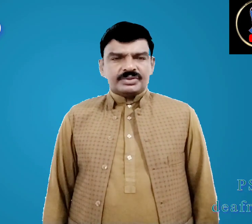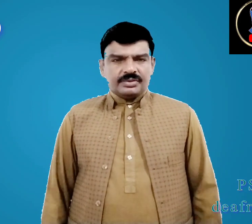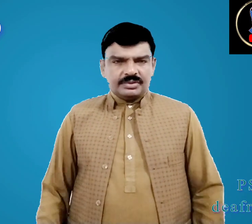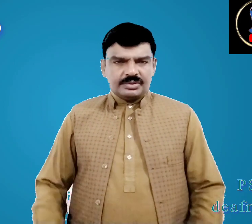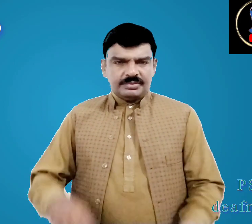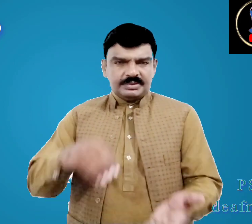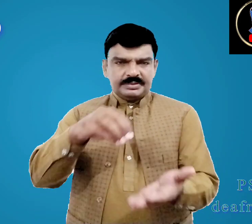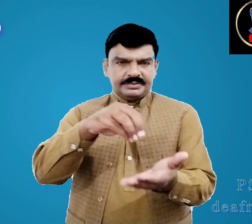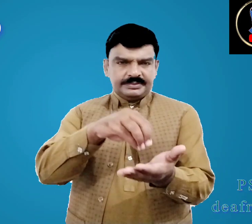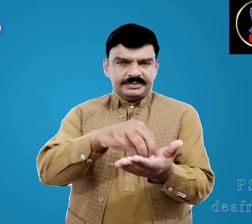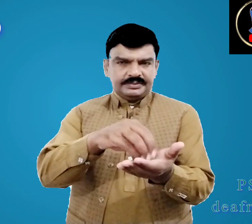absorb,